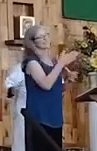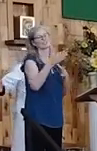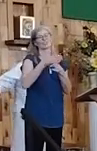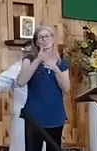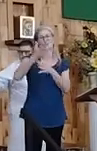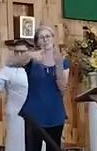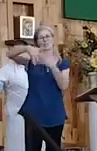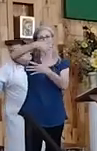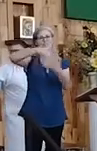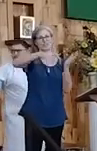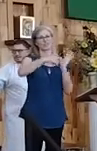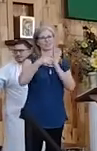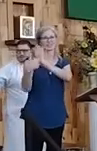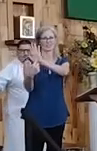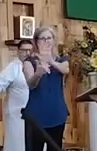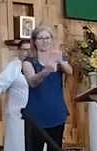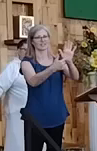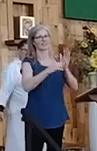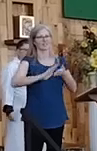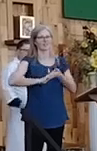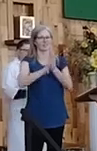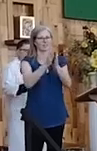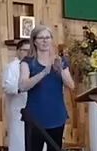offer each other a sign of that peace.